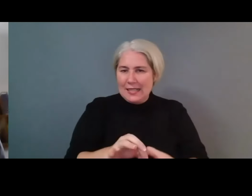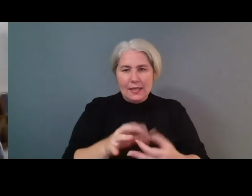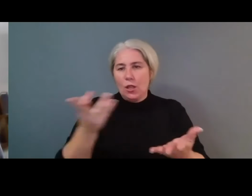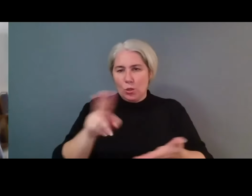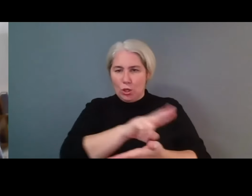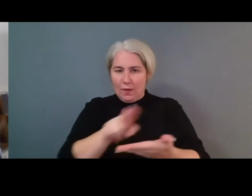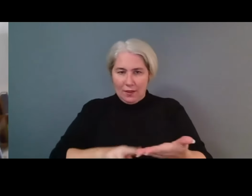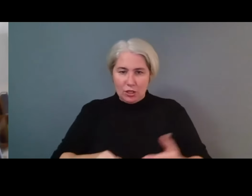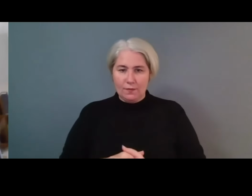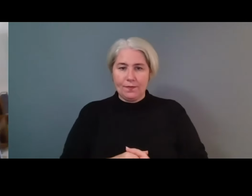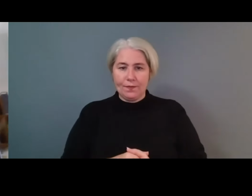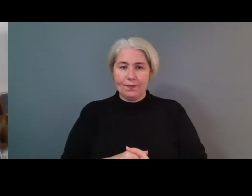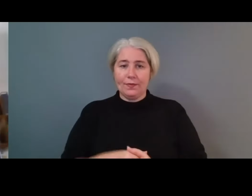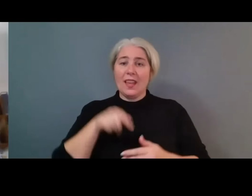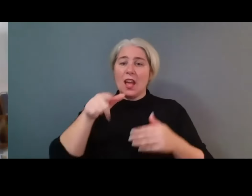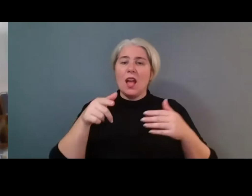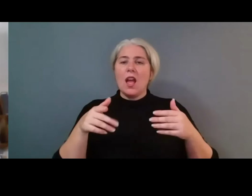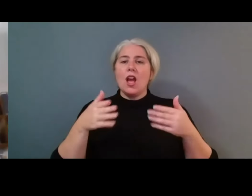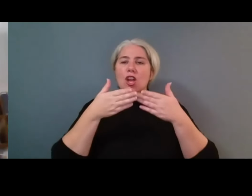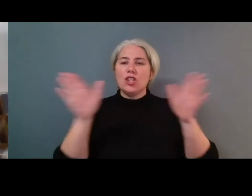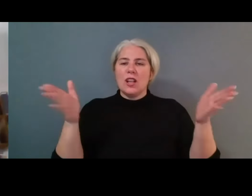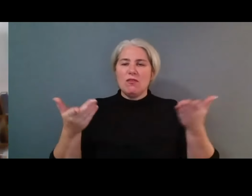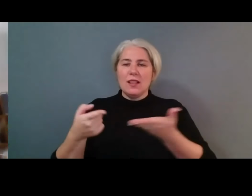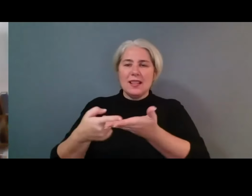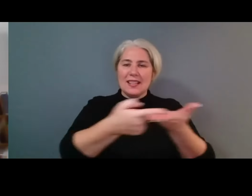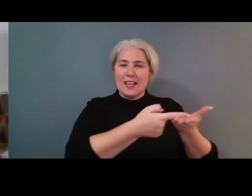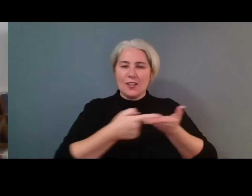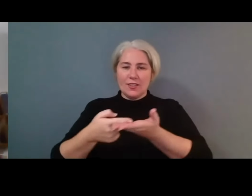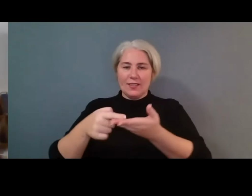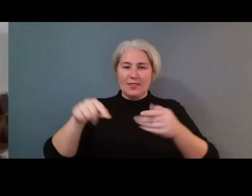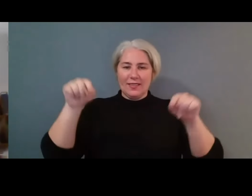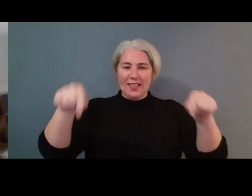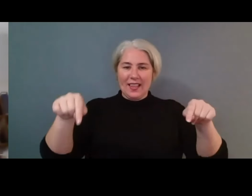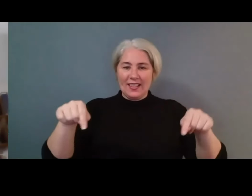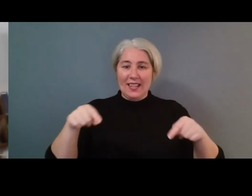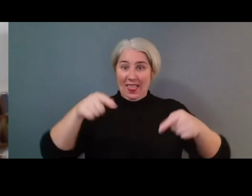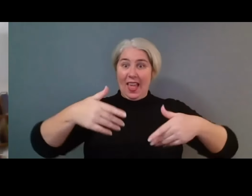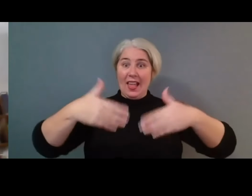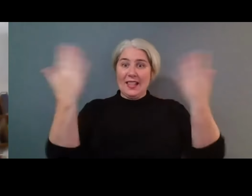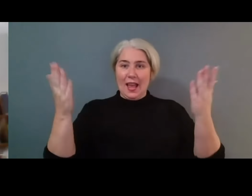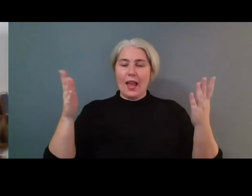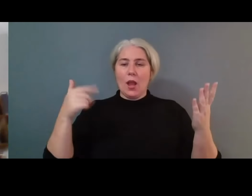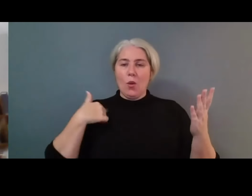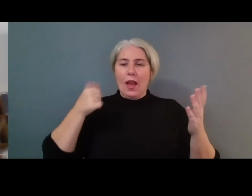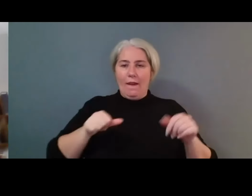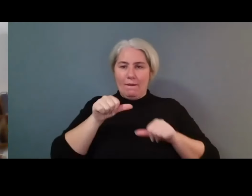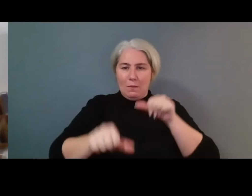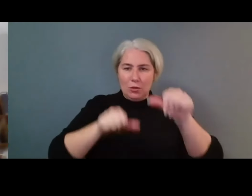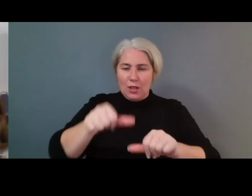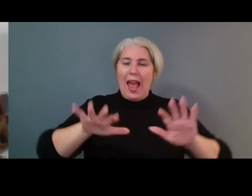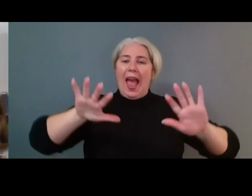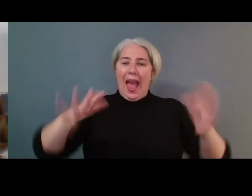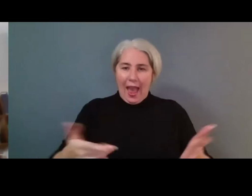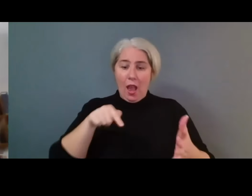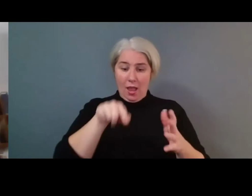of general discussion I will talk about, because it is usually part of the procedure on how to make a general comment. And